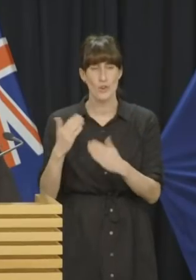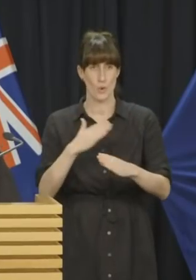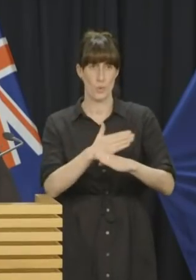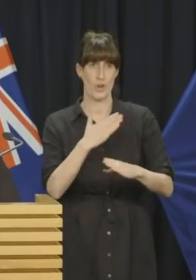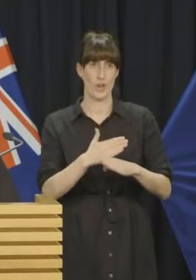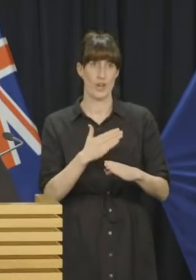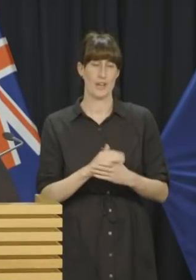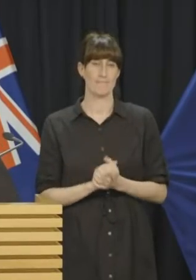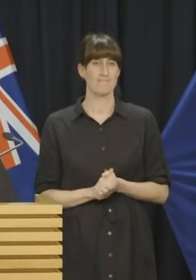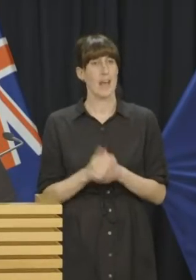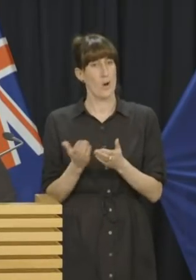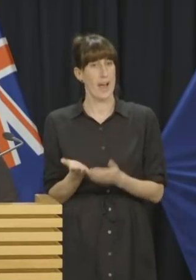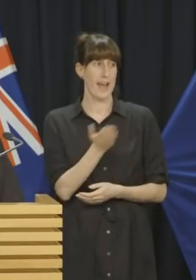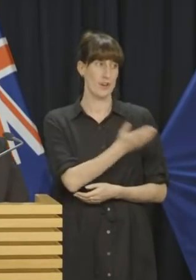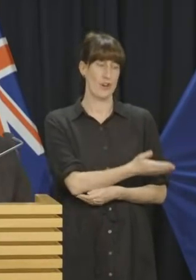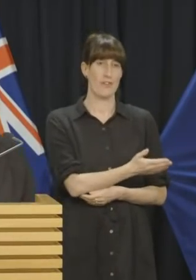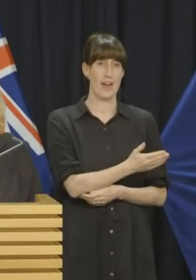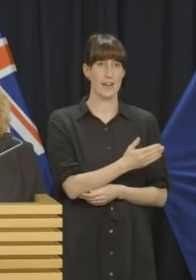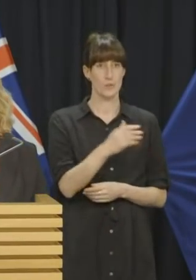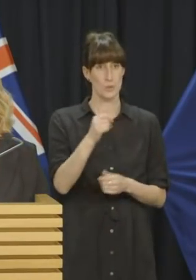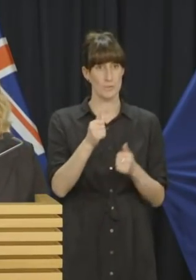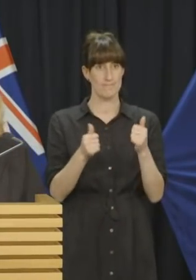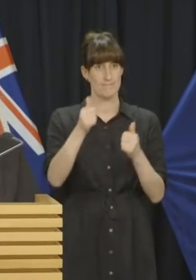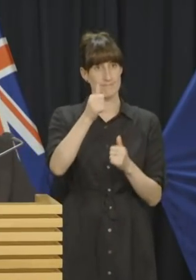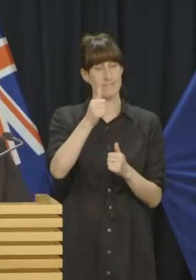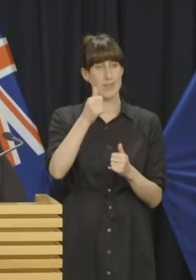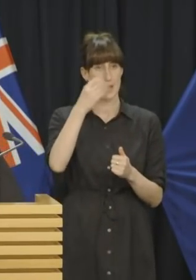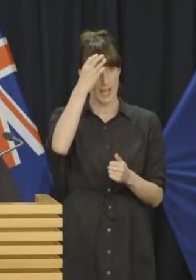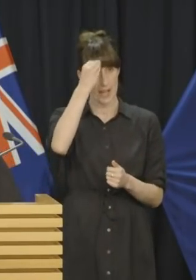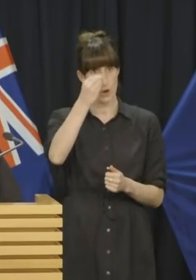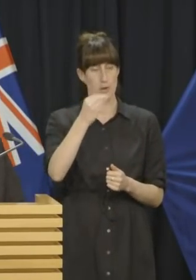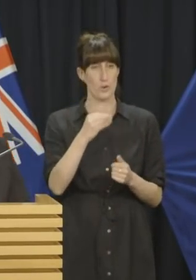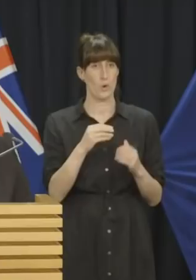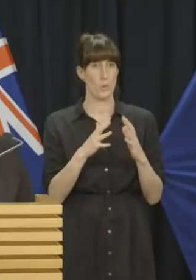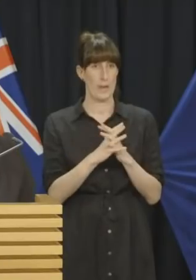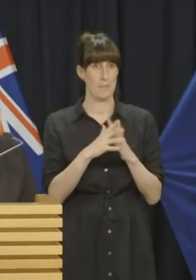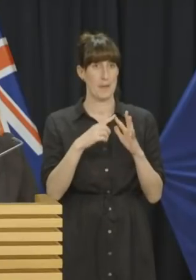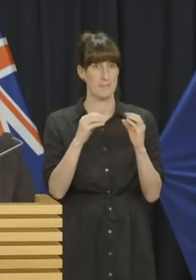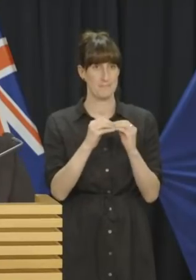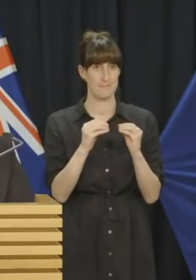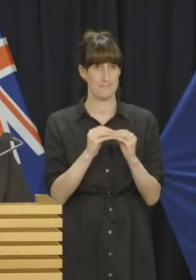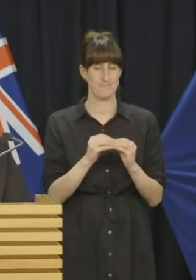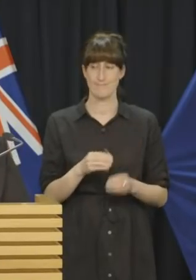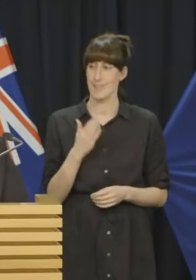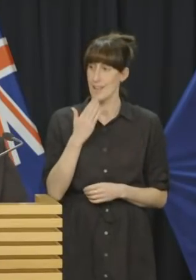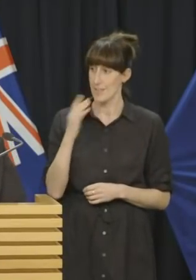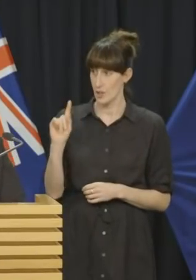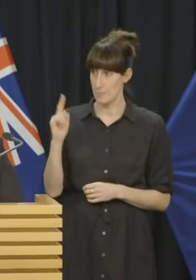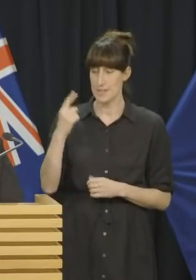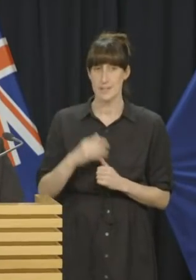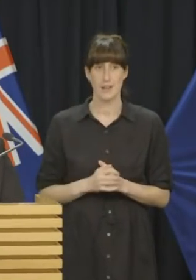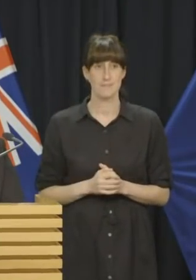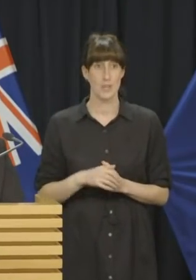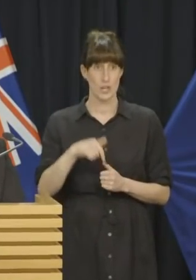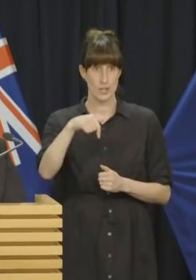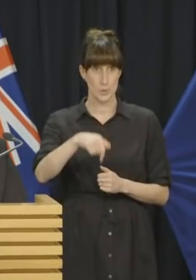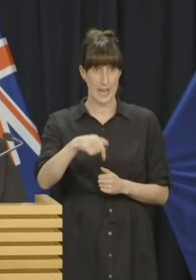you, Air Commodore Webb, and then we'll be happy to take some questions after that. Thank you, Minister. As of today, we've